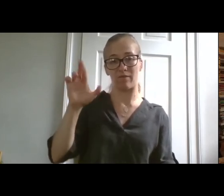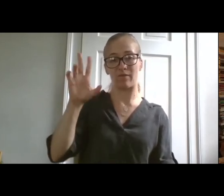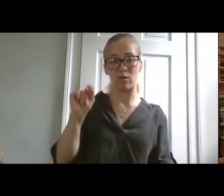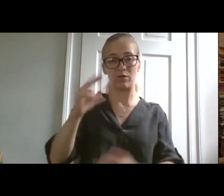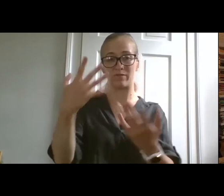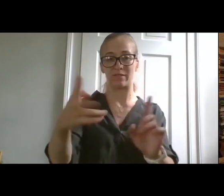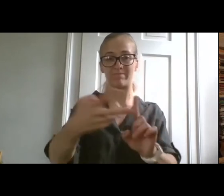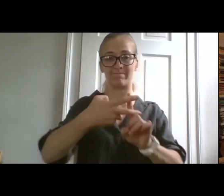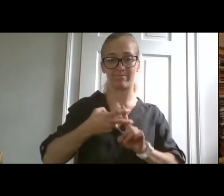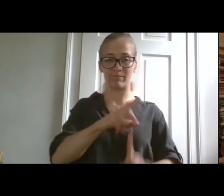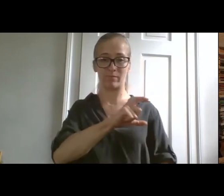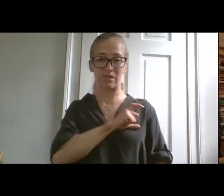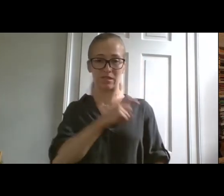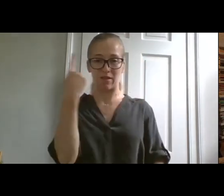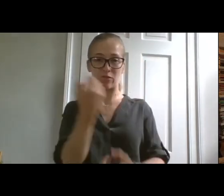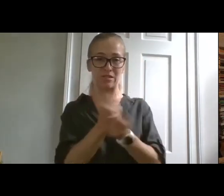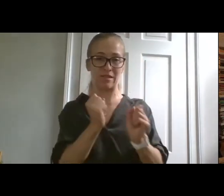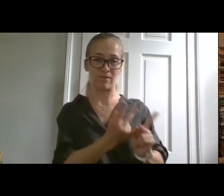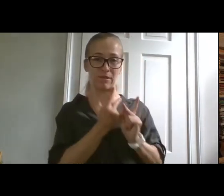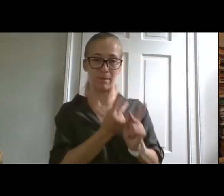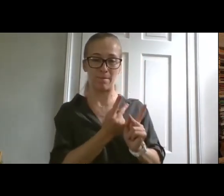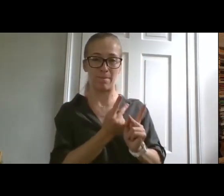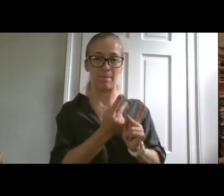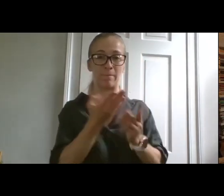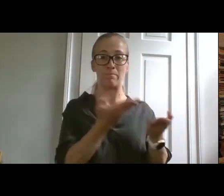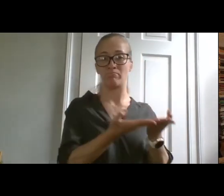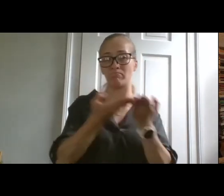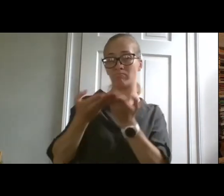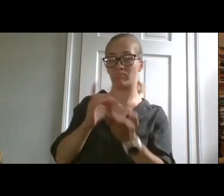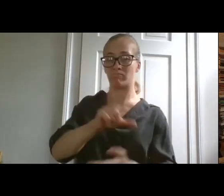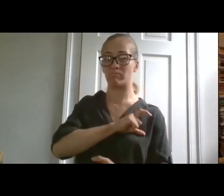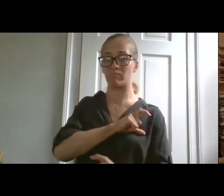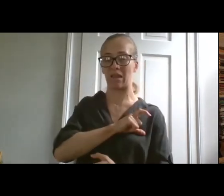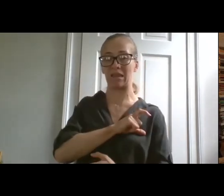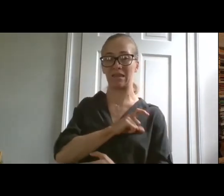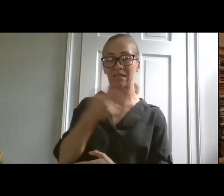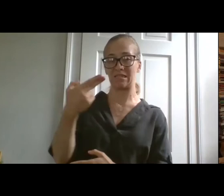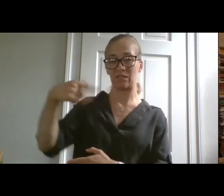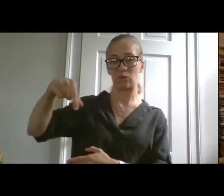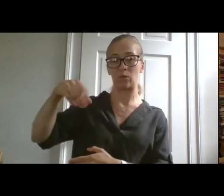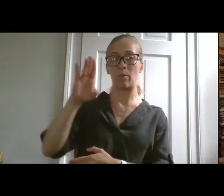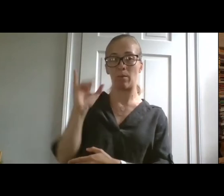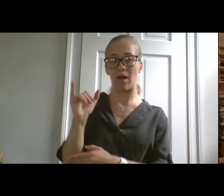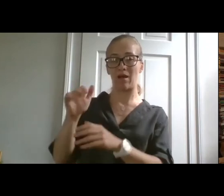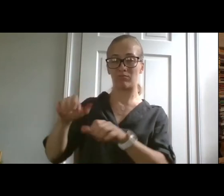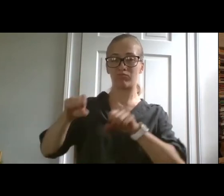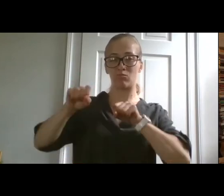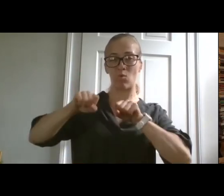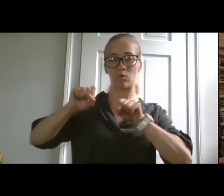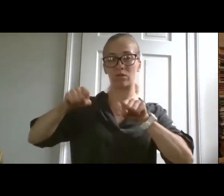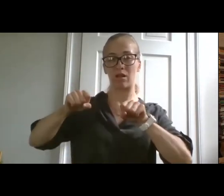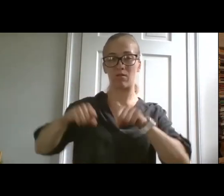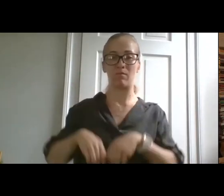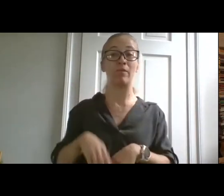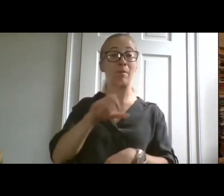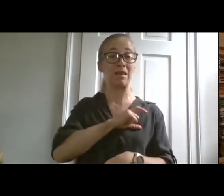the police for safekeeping. He was taken to police headquarters by motorcycle officer Bernhard. Police say